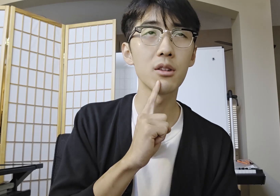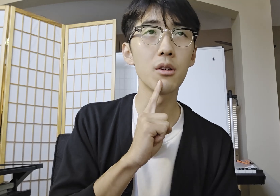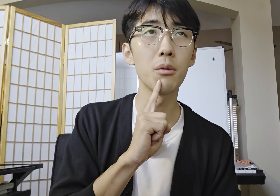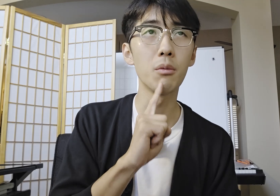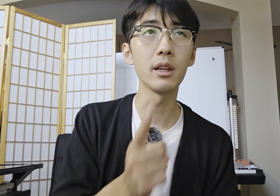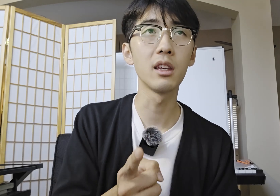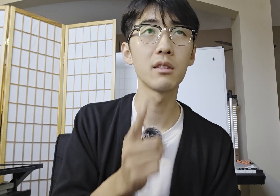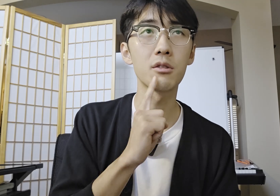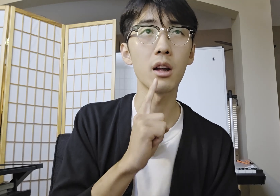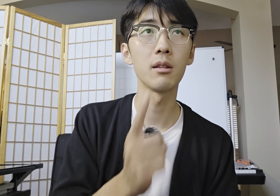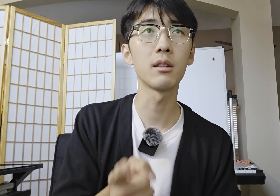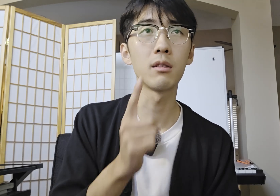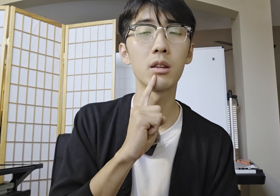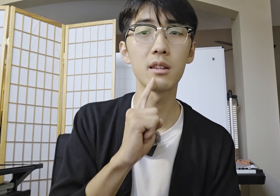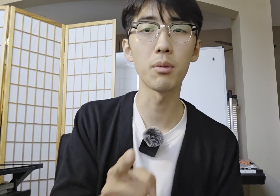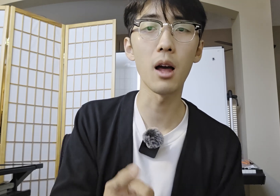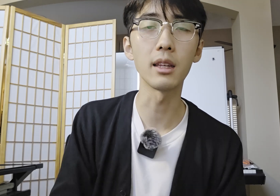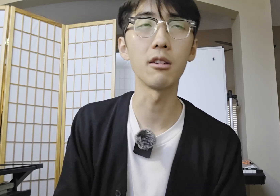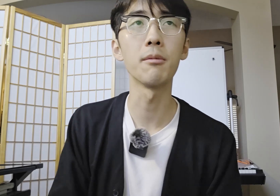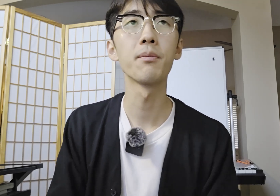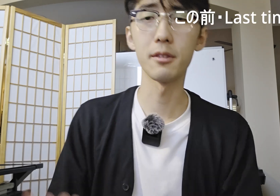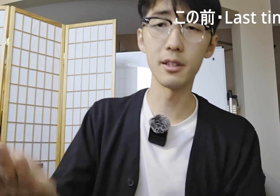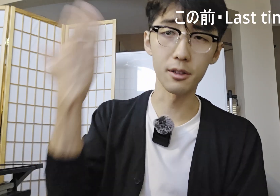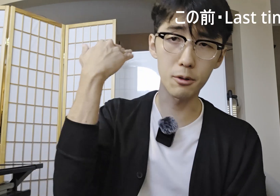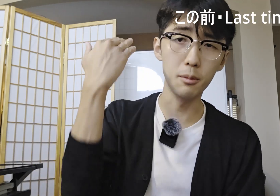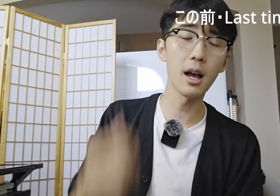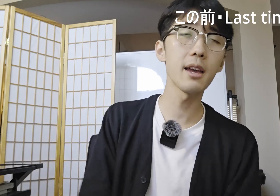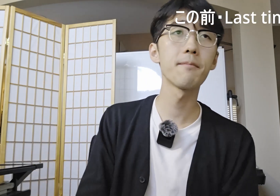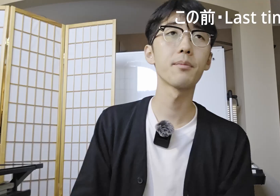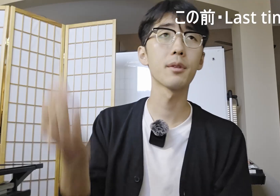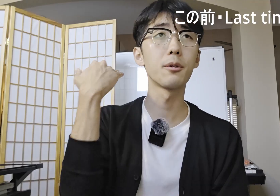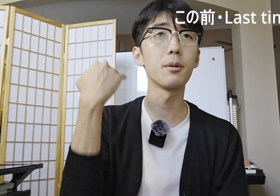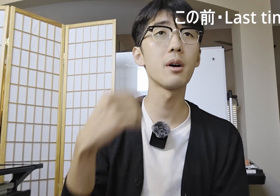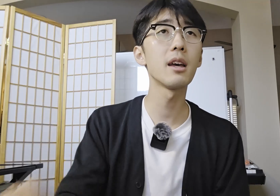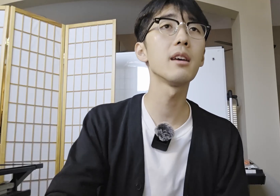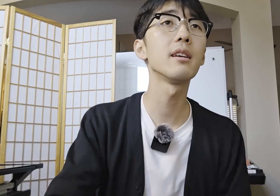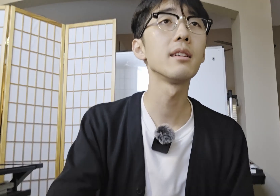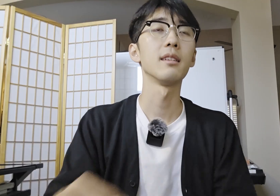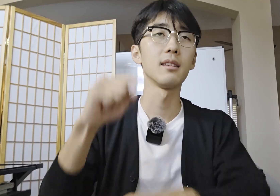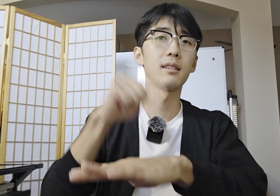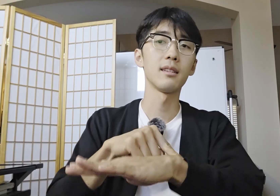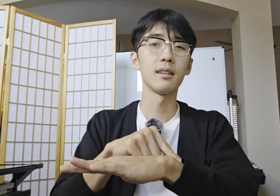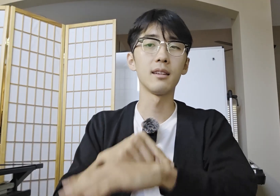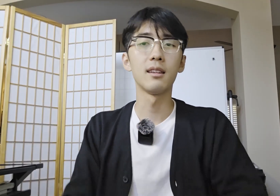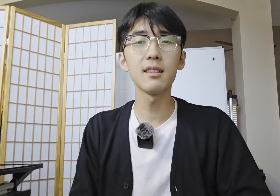know what he's implying here. So this is konomae. Konomae.